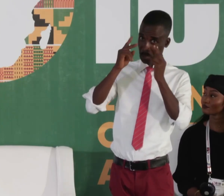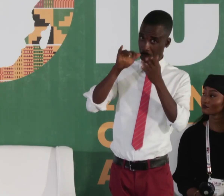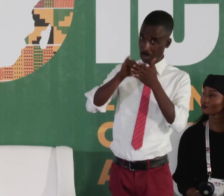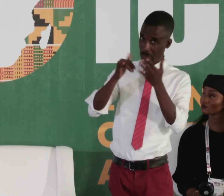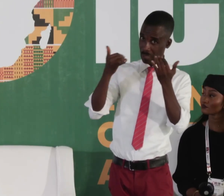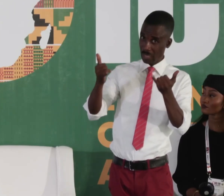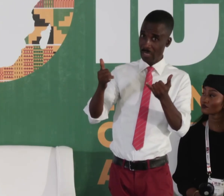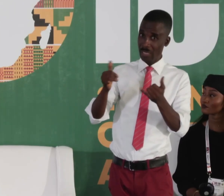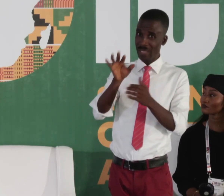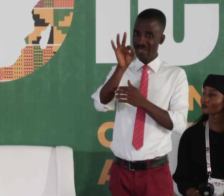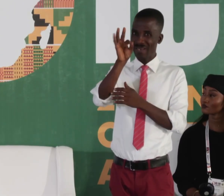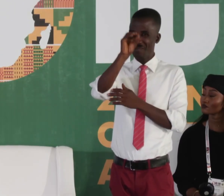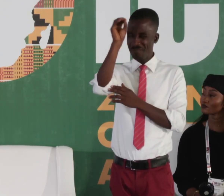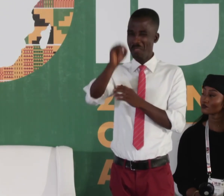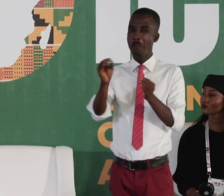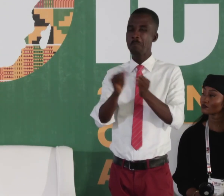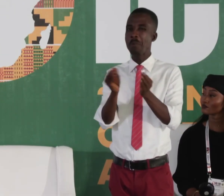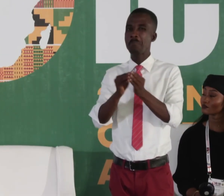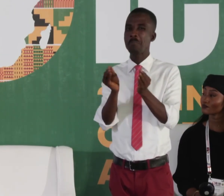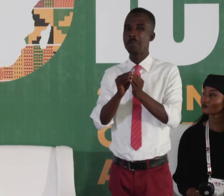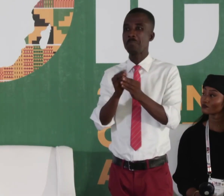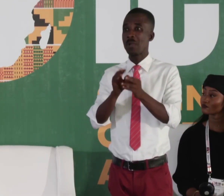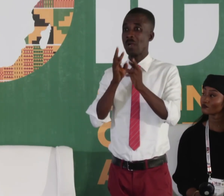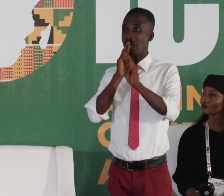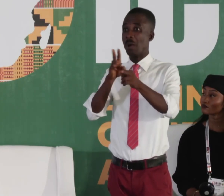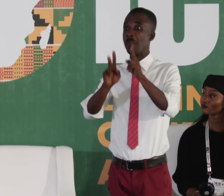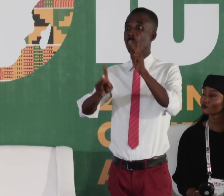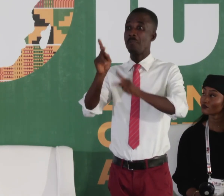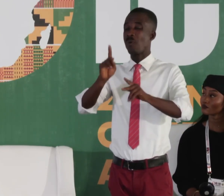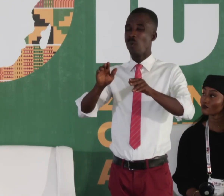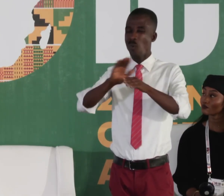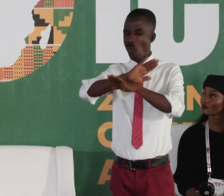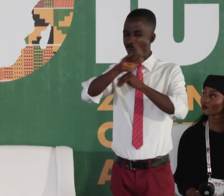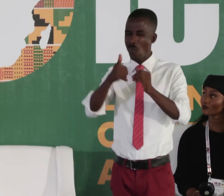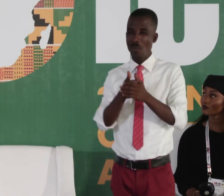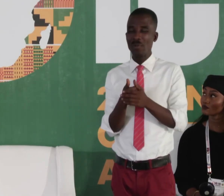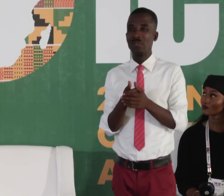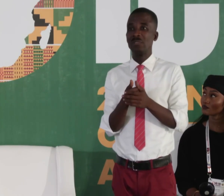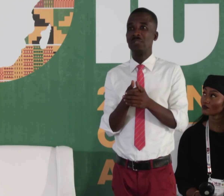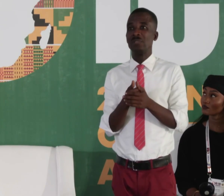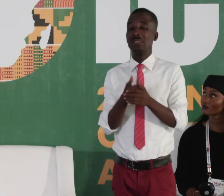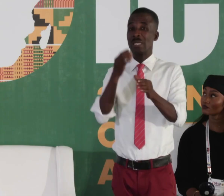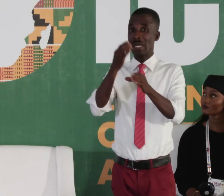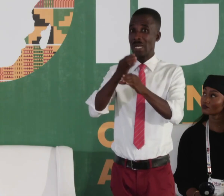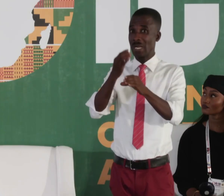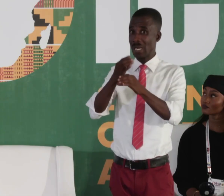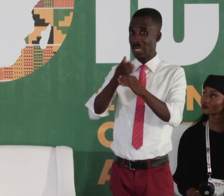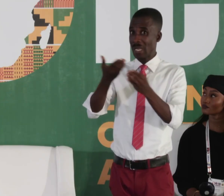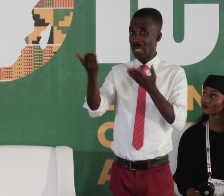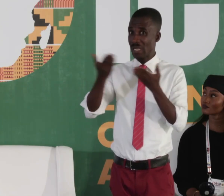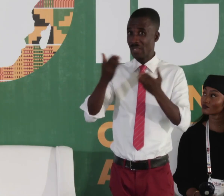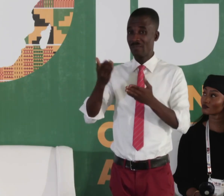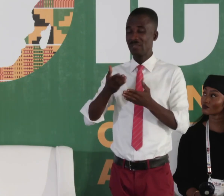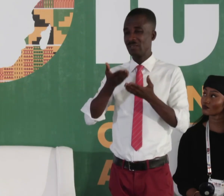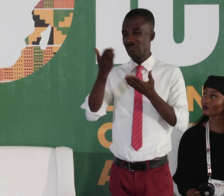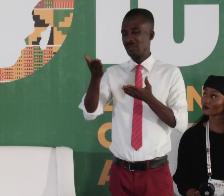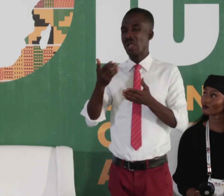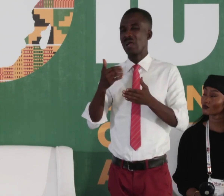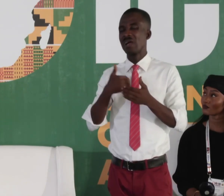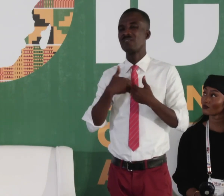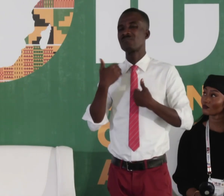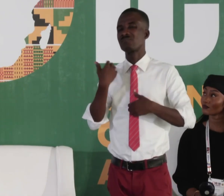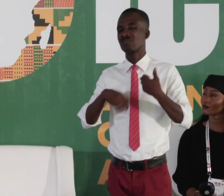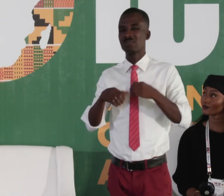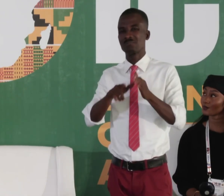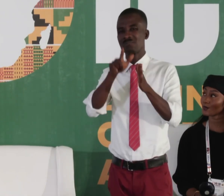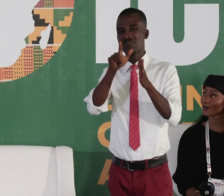over 90% of all the respondents in the facility who were receiving care had virally suppressed load in terms